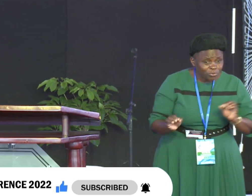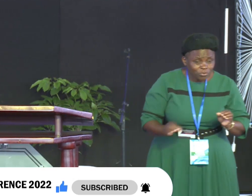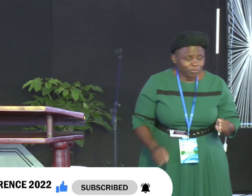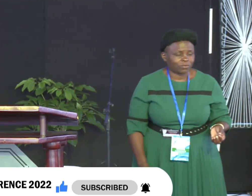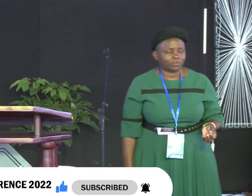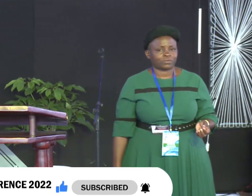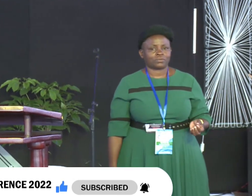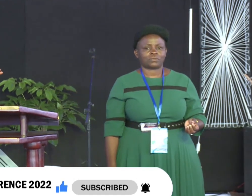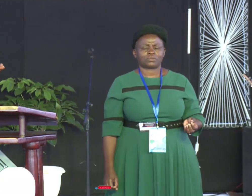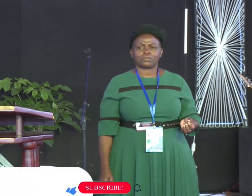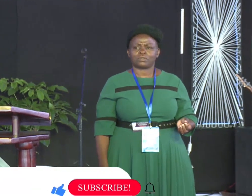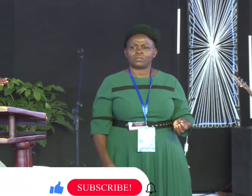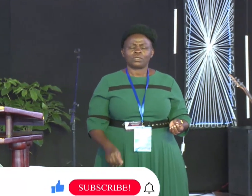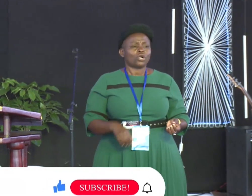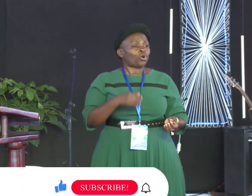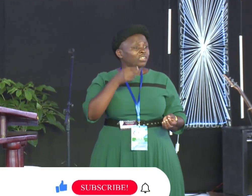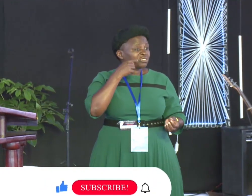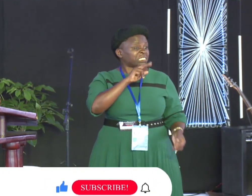that?